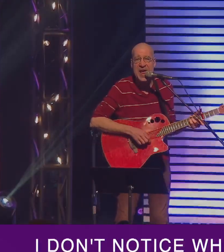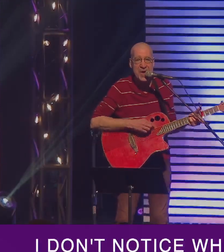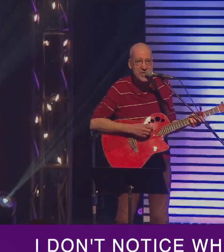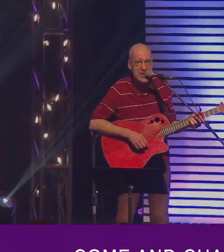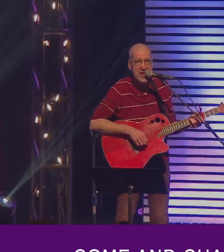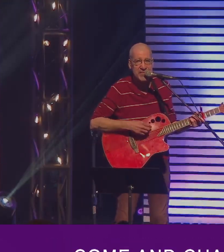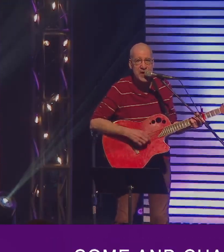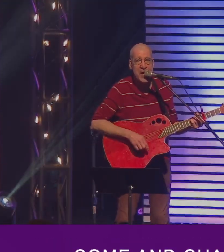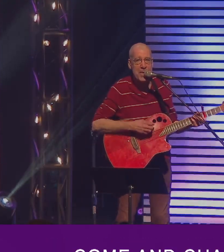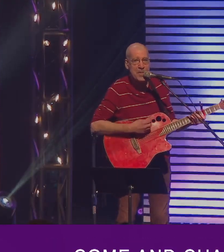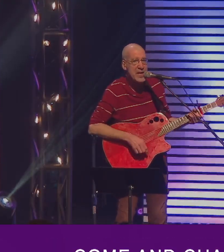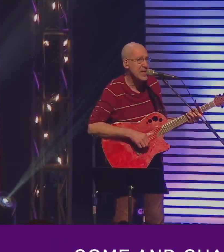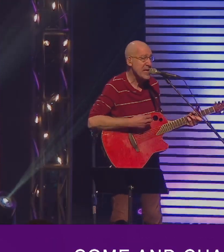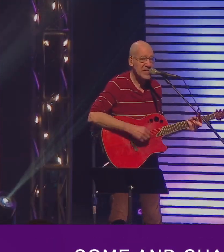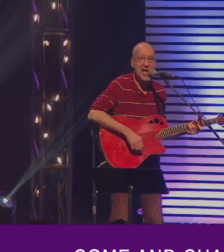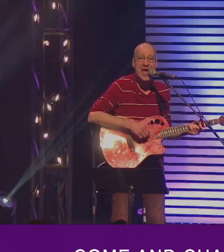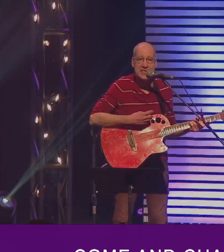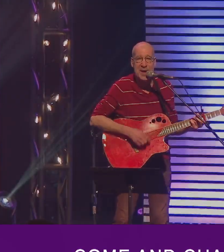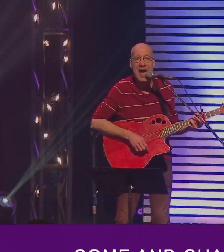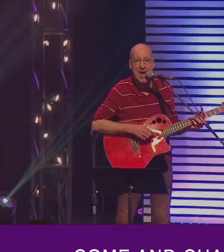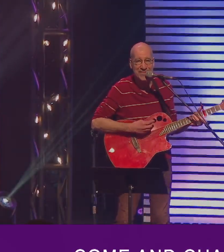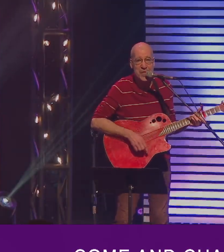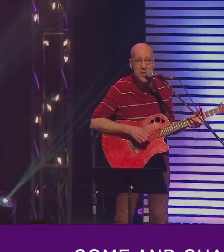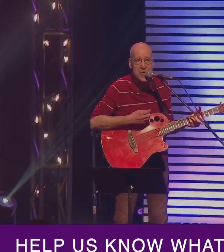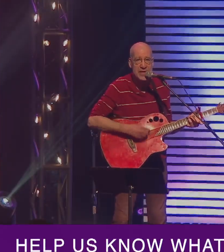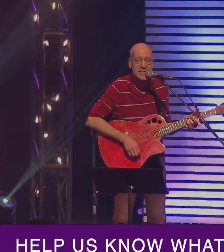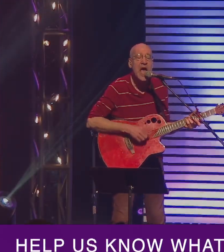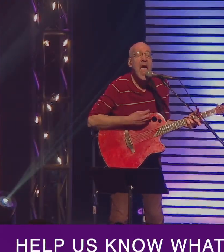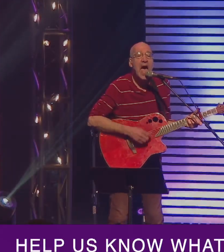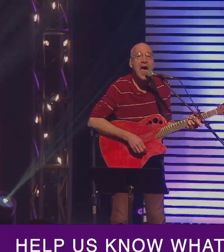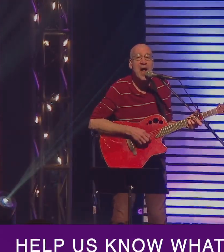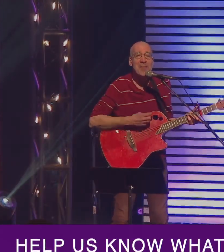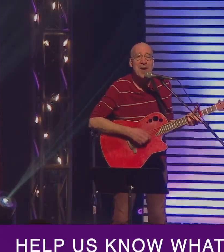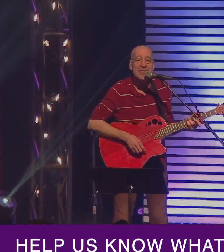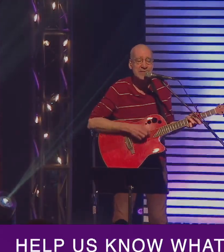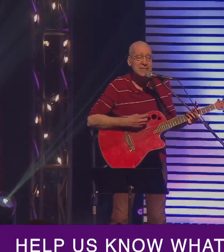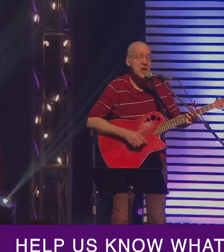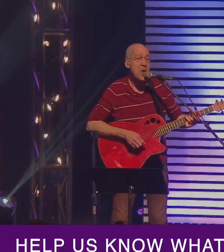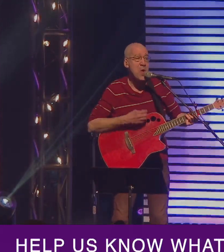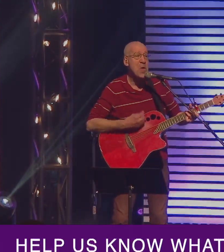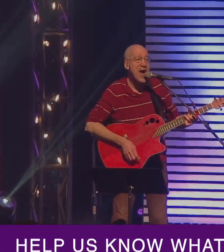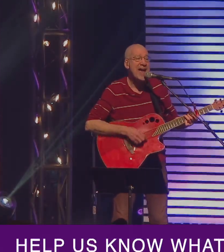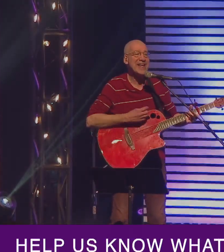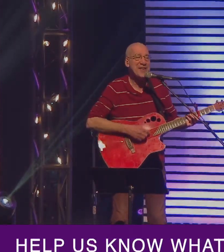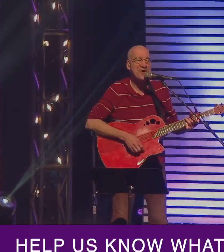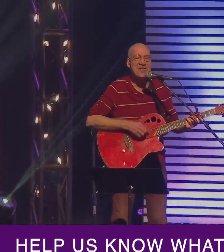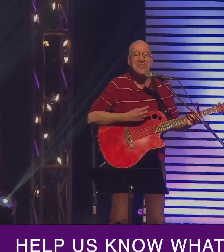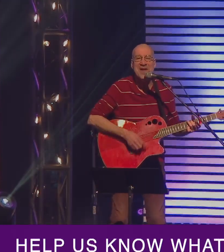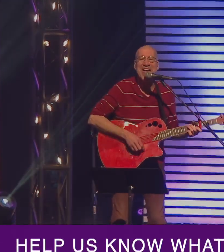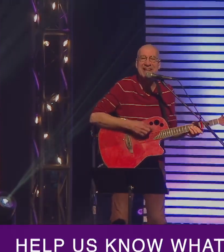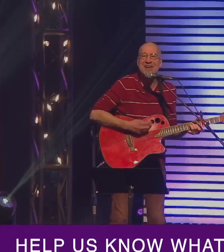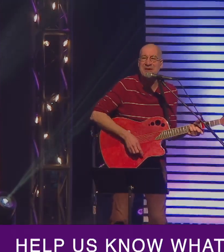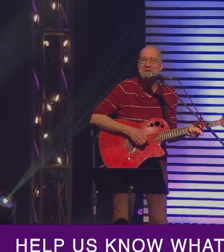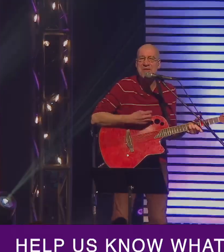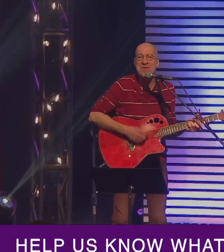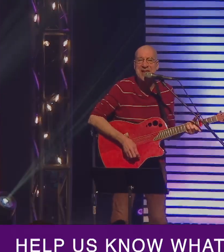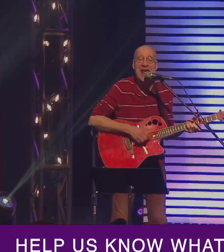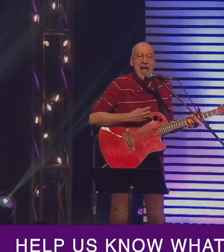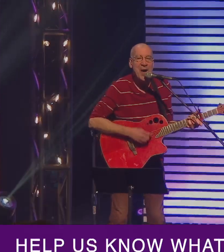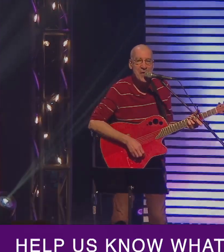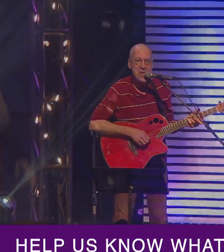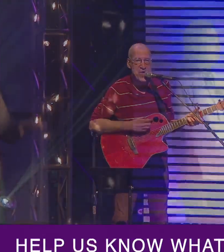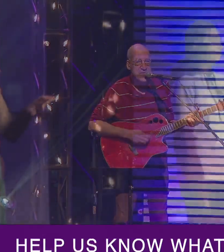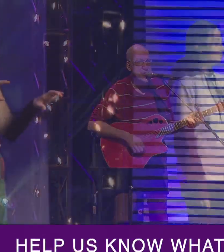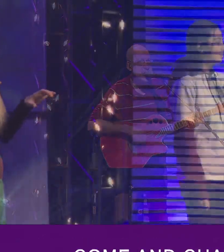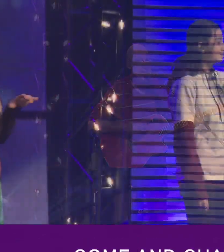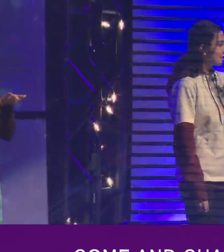going, near enough. Come and change my focus. Help us know what you've been